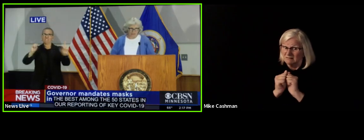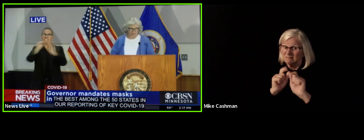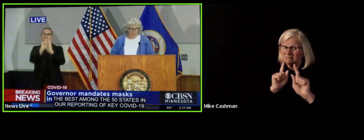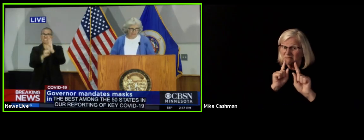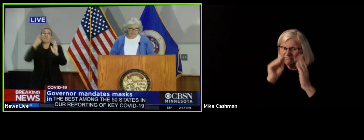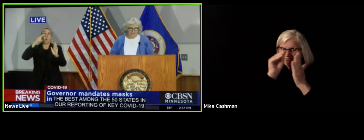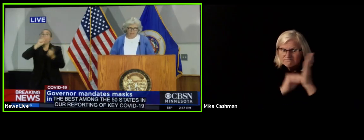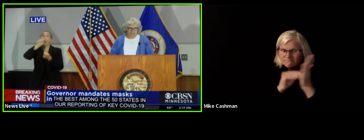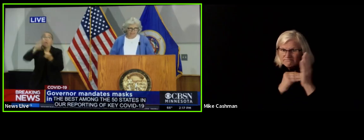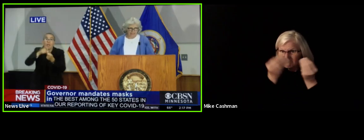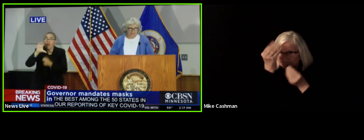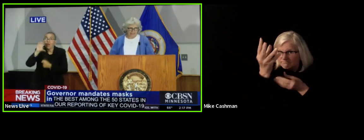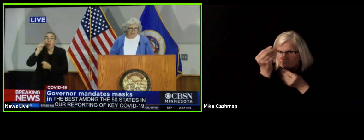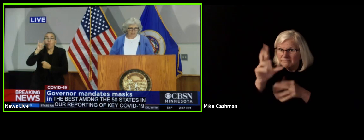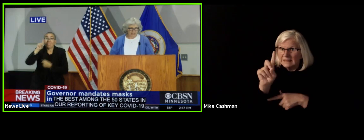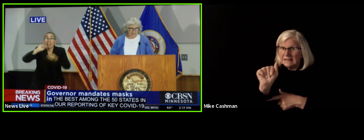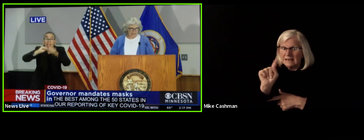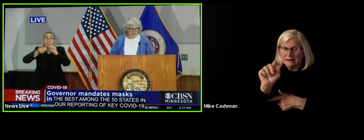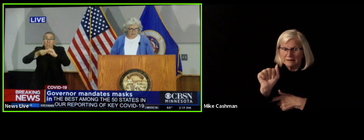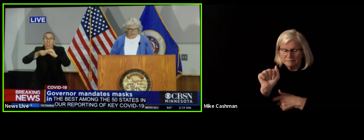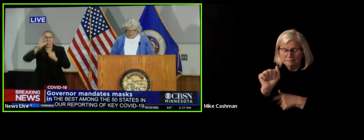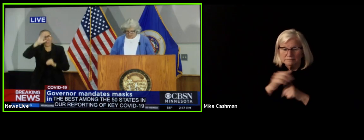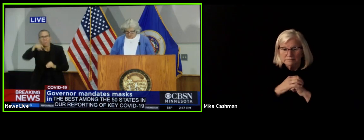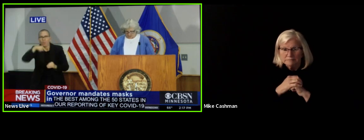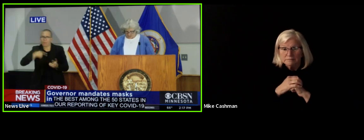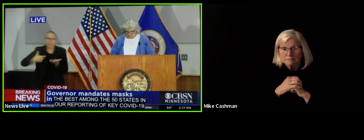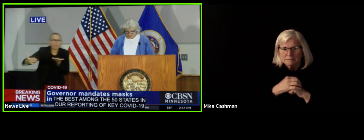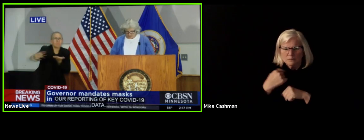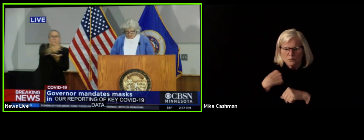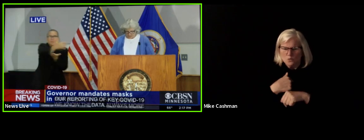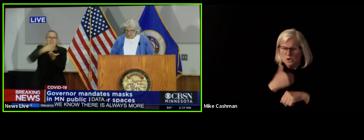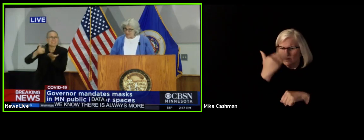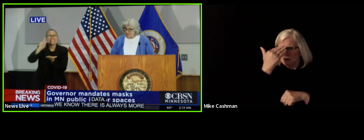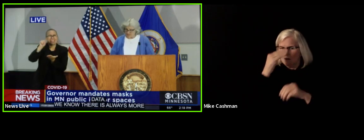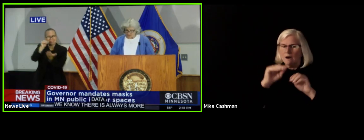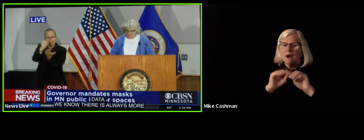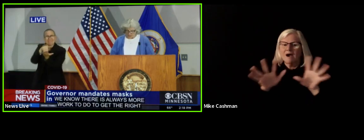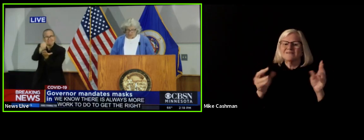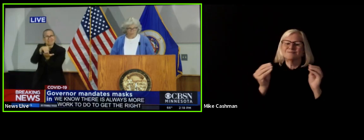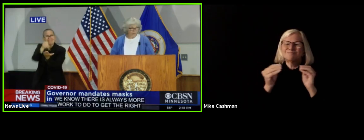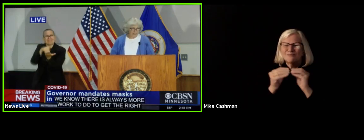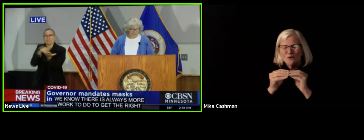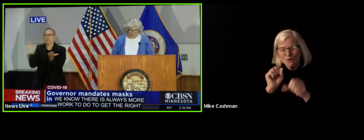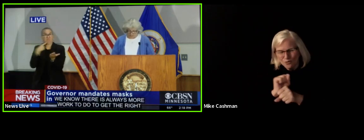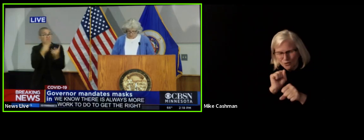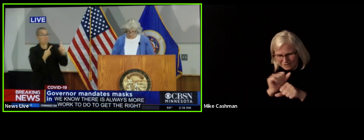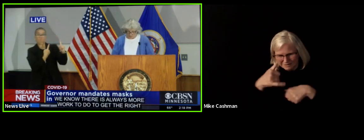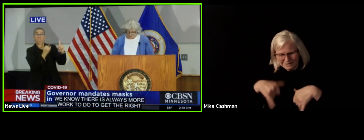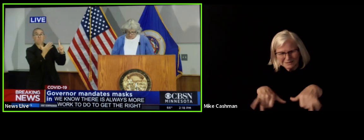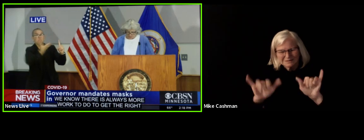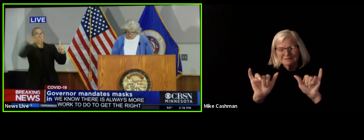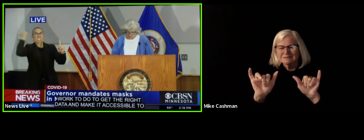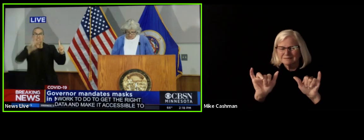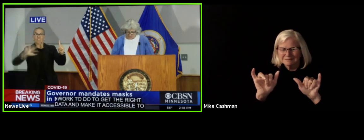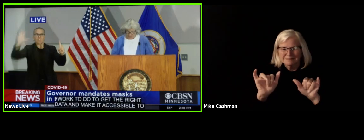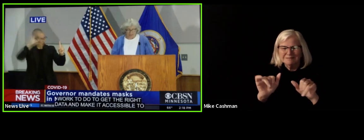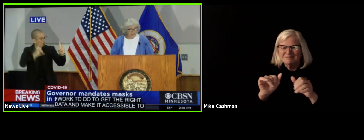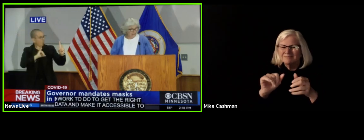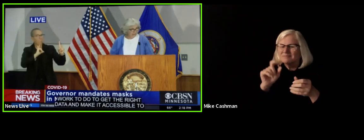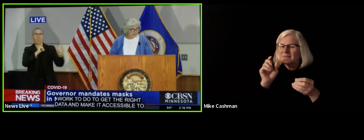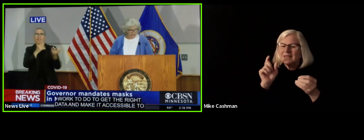do to get the right data and to make it accessible to the public and to decision makers. And we'll continue that work, but we were really